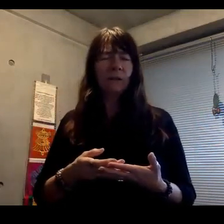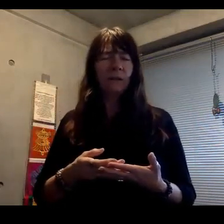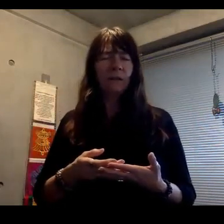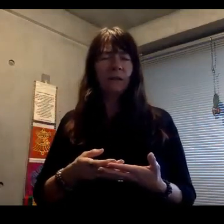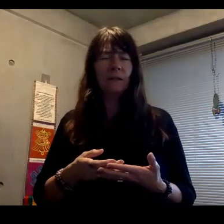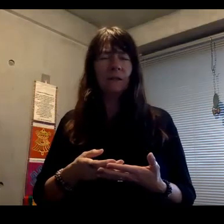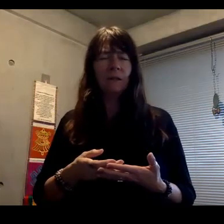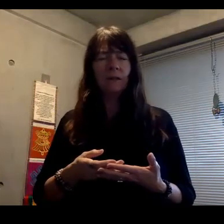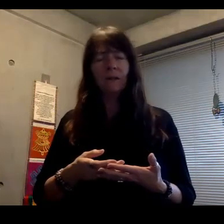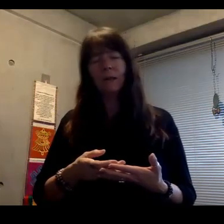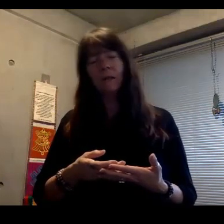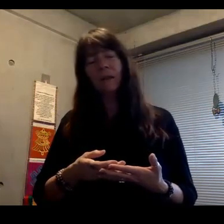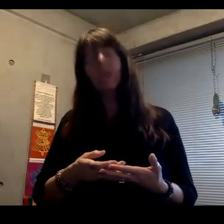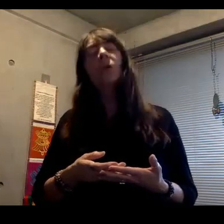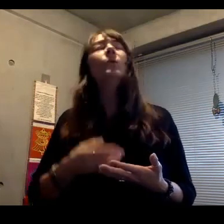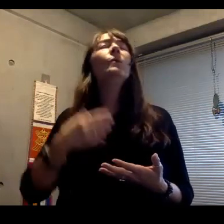it.